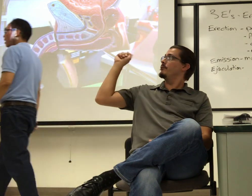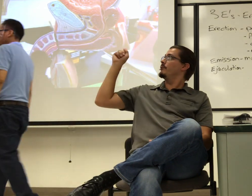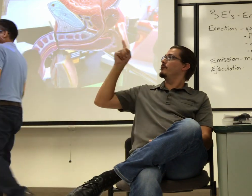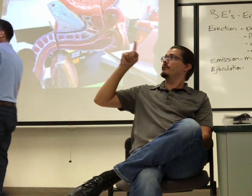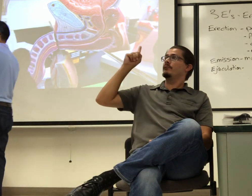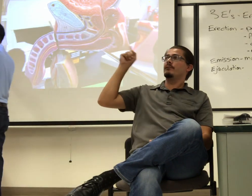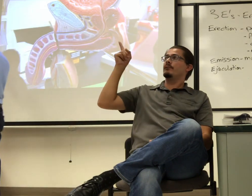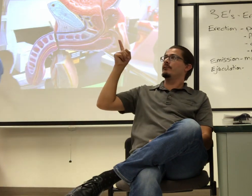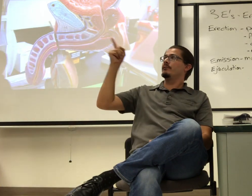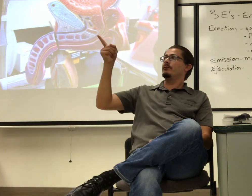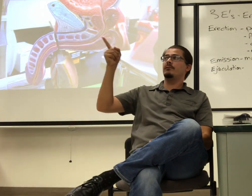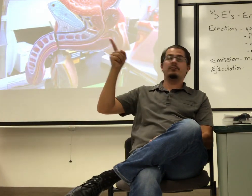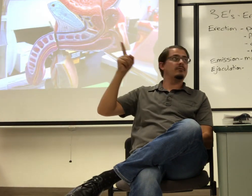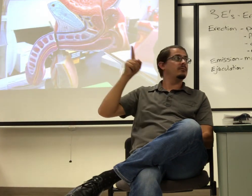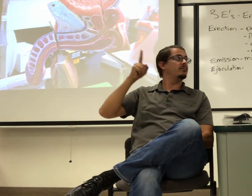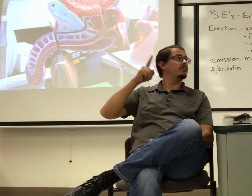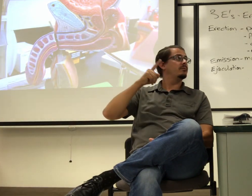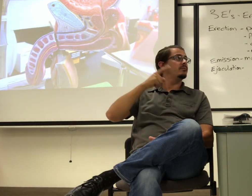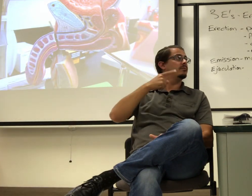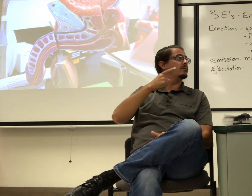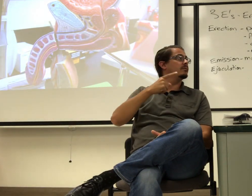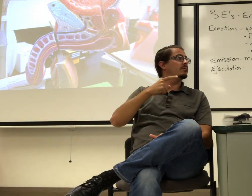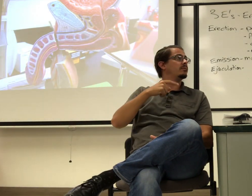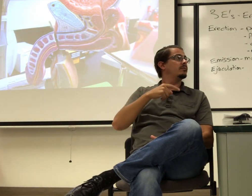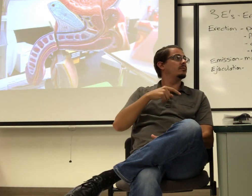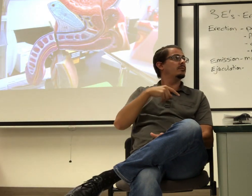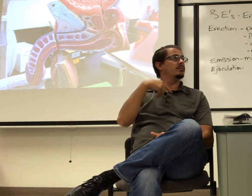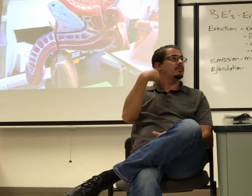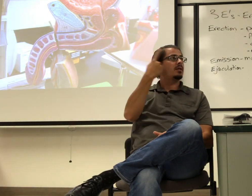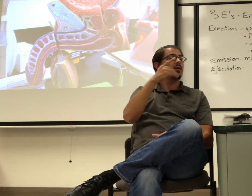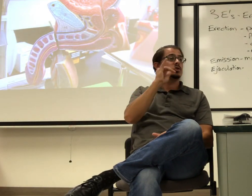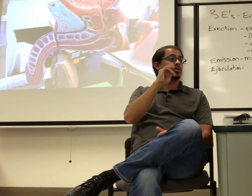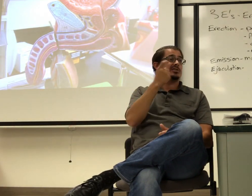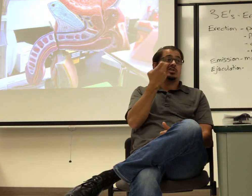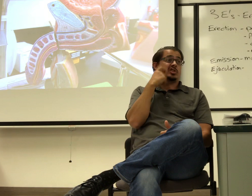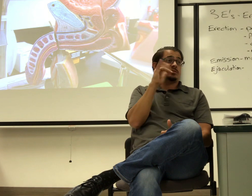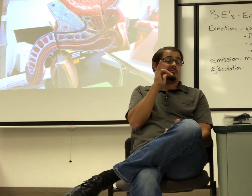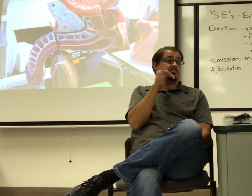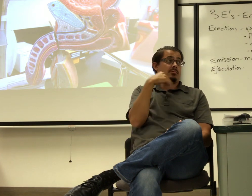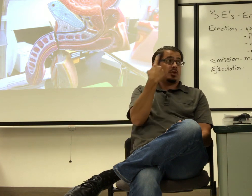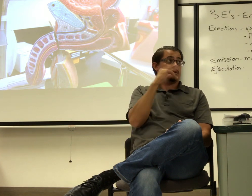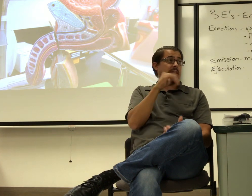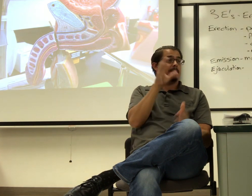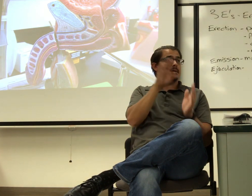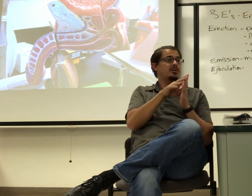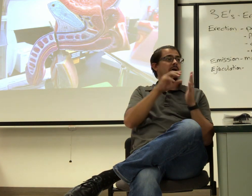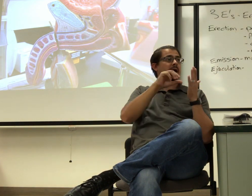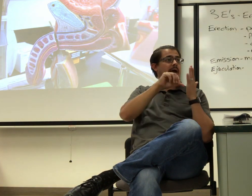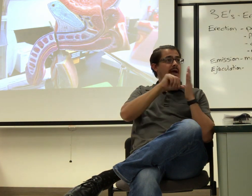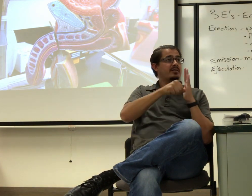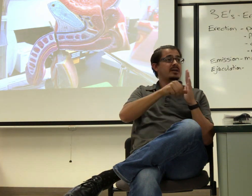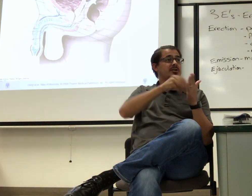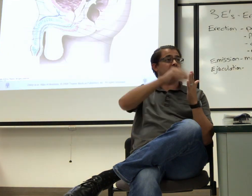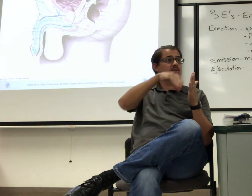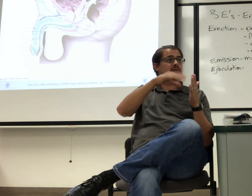we have models that just look just like the pictures. Okay, and I try to emphasize to students that when you have your lab